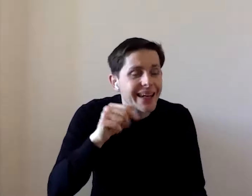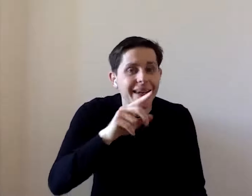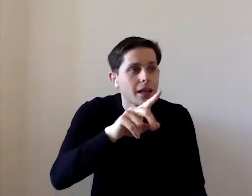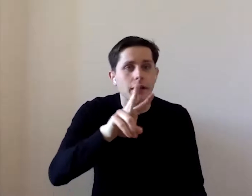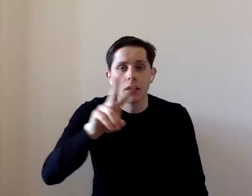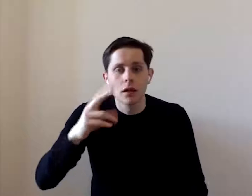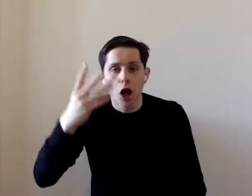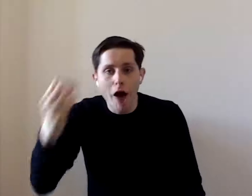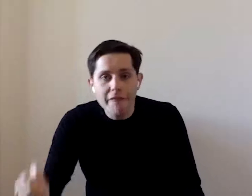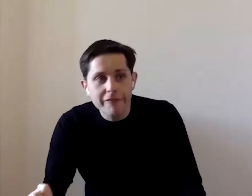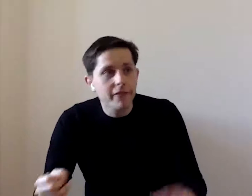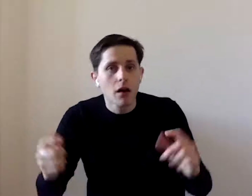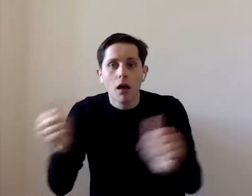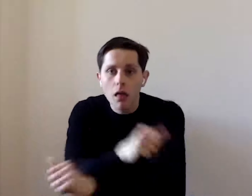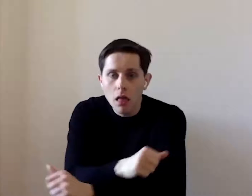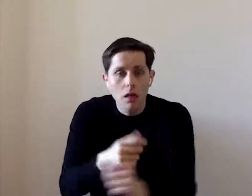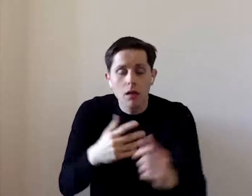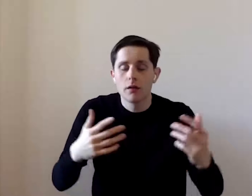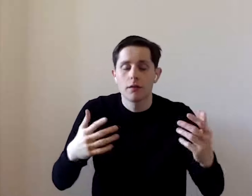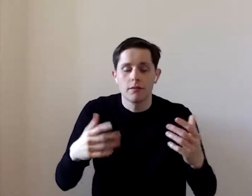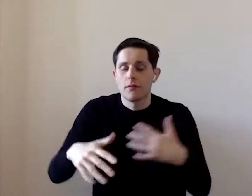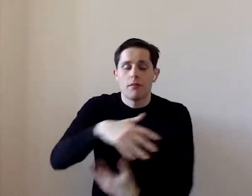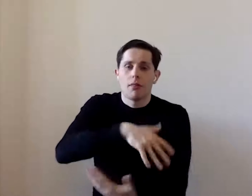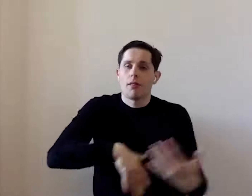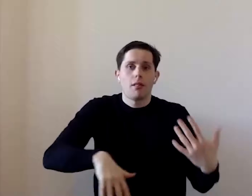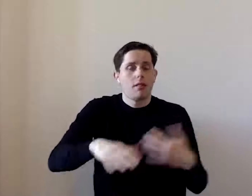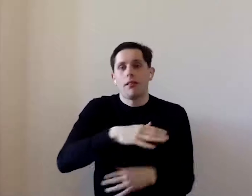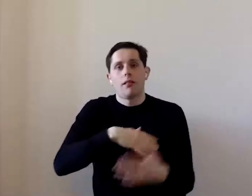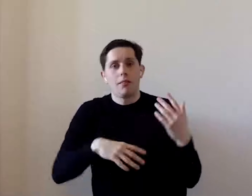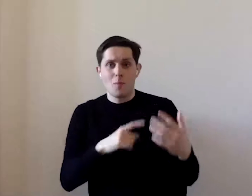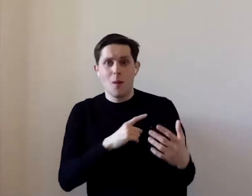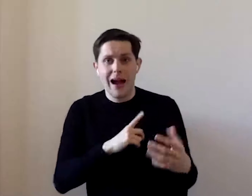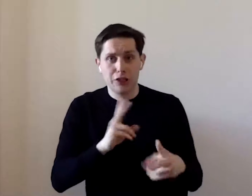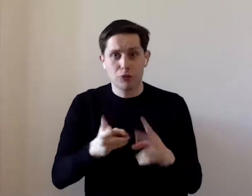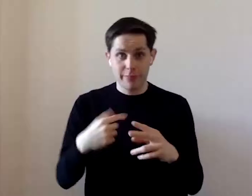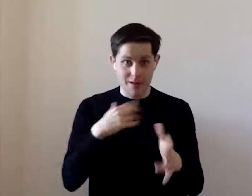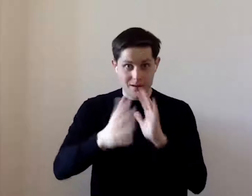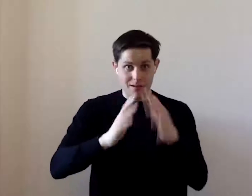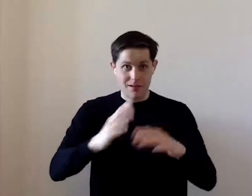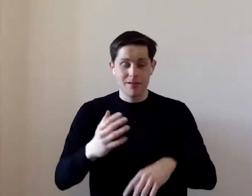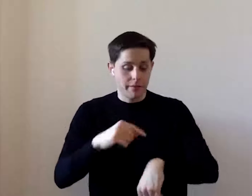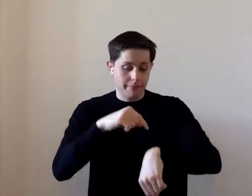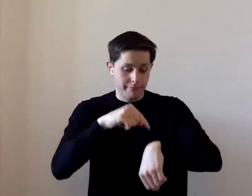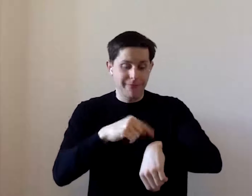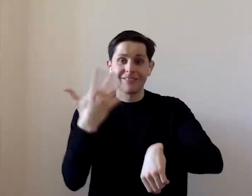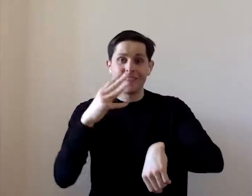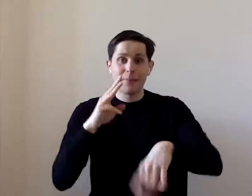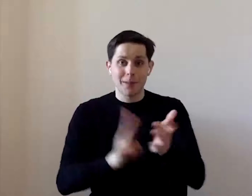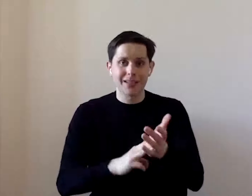of understanding about being able to pin both interpreters and the interpreters then needing to swap. So